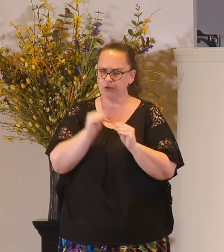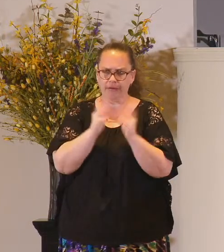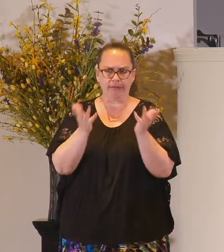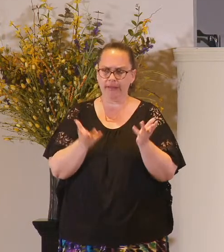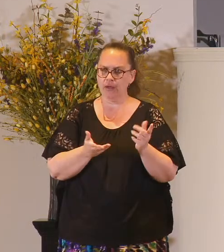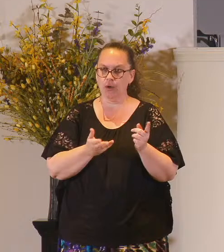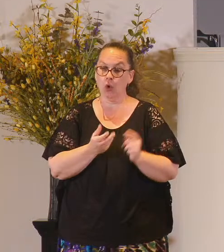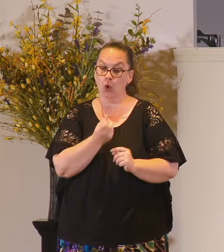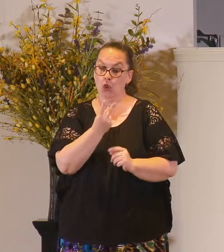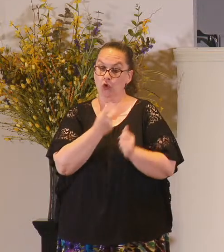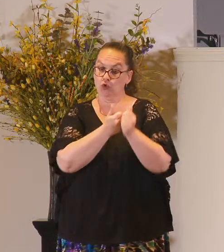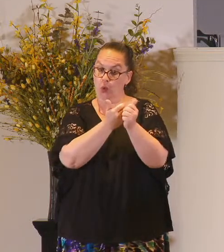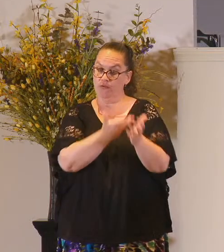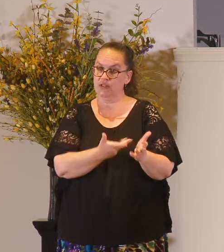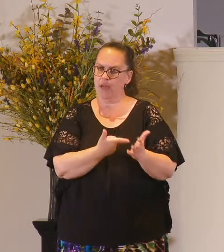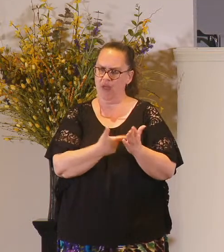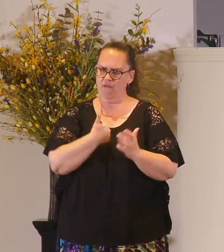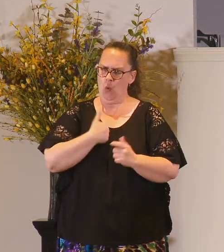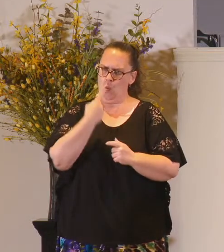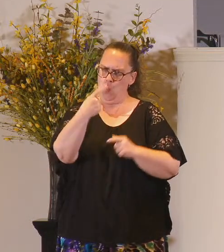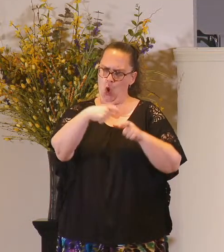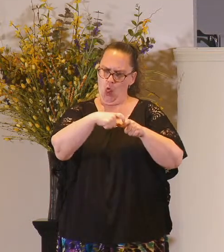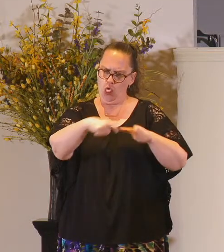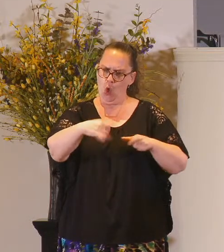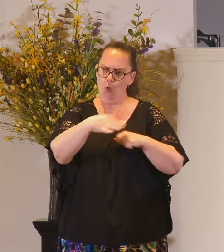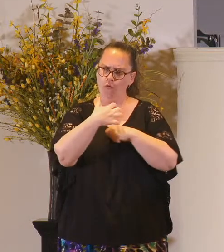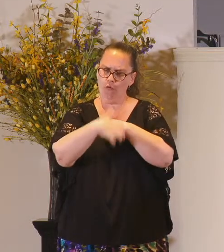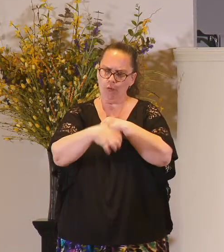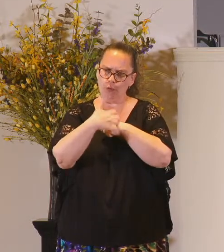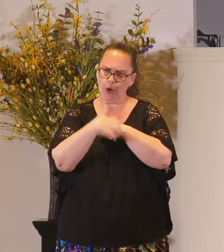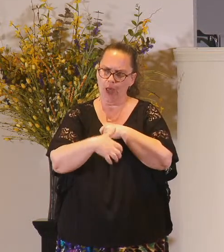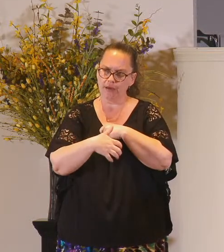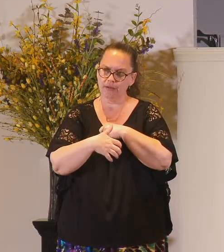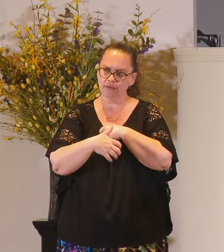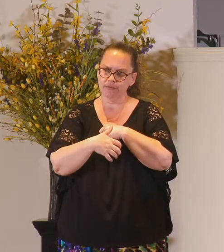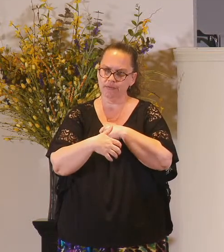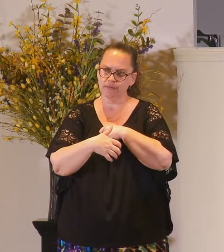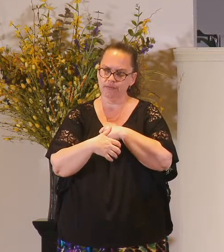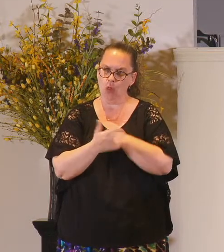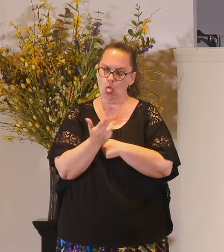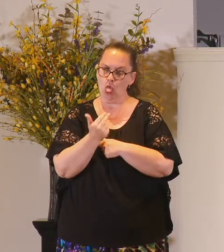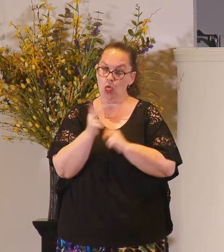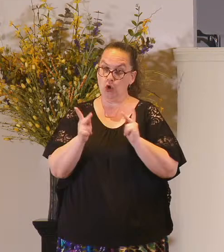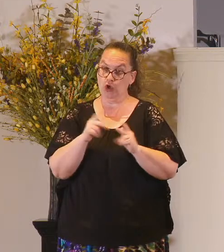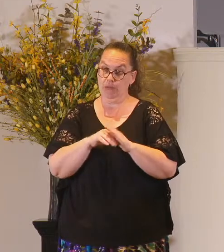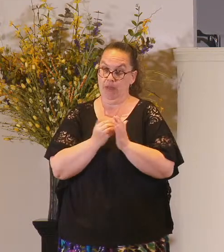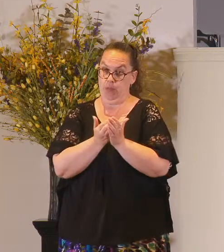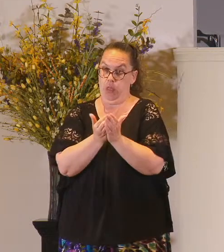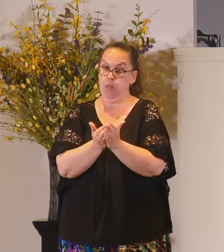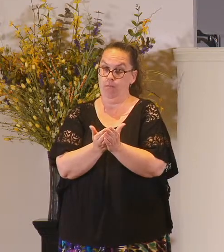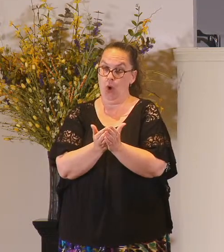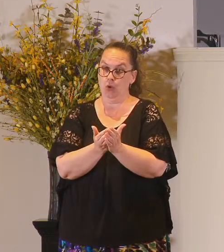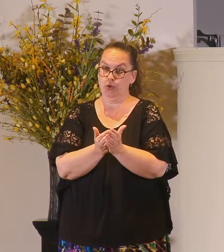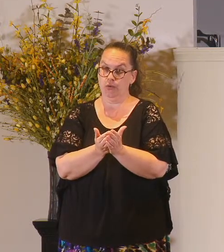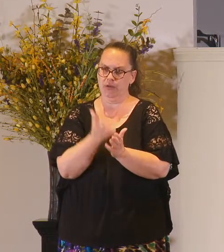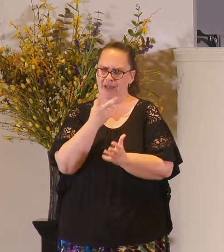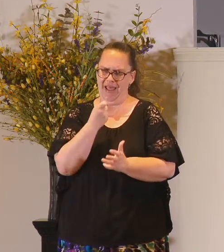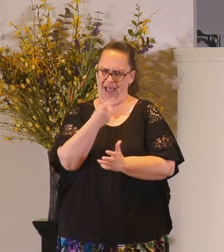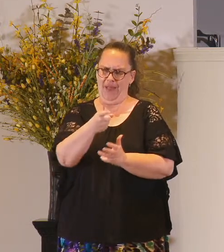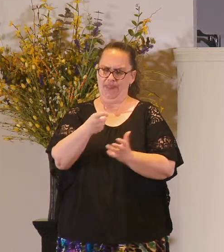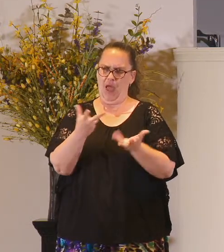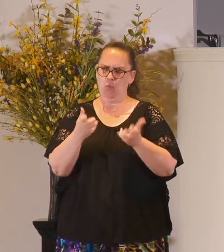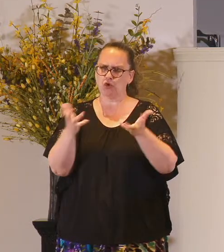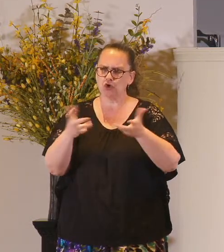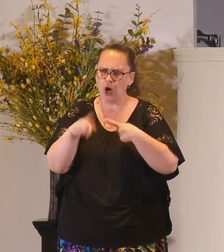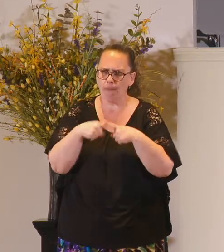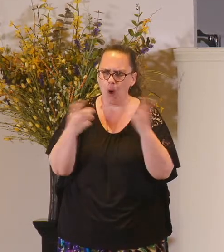The 12 only have one loaf of bread among 13 people in the boat, and their topic of conversation,